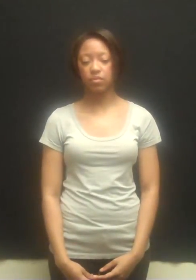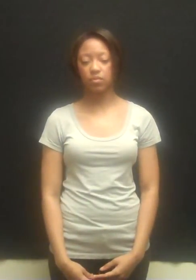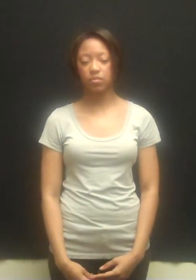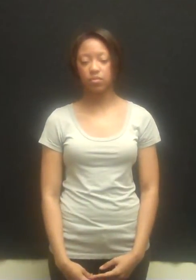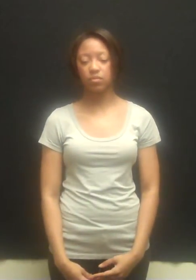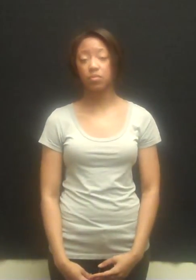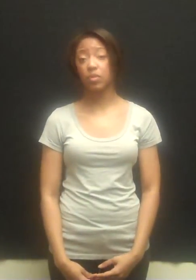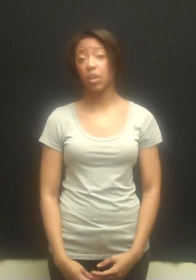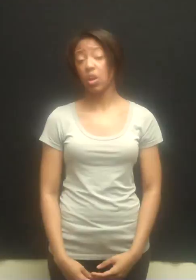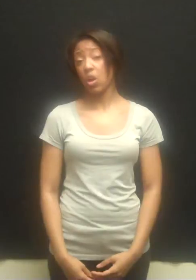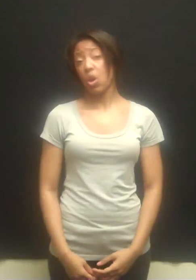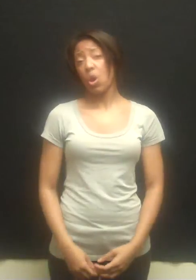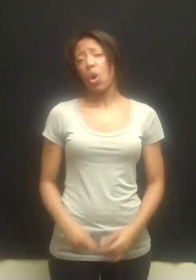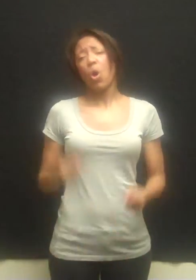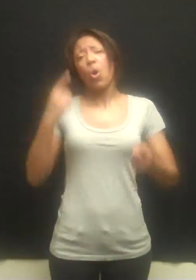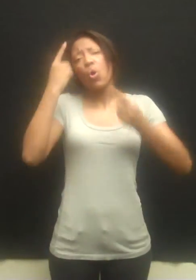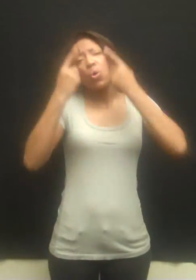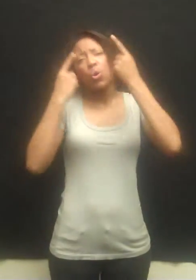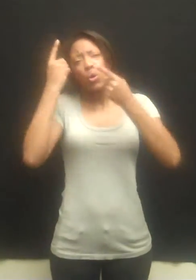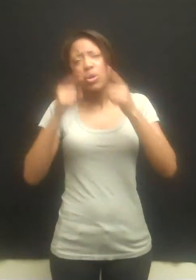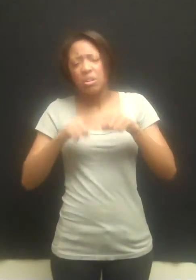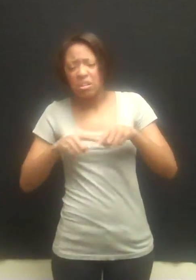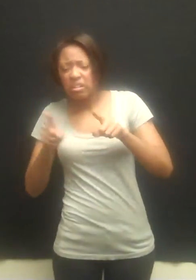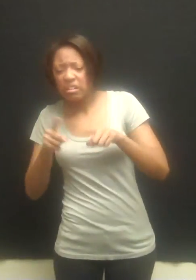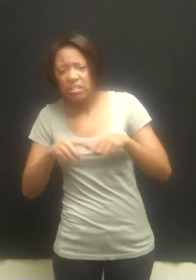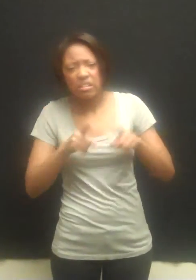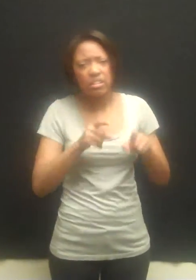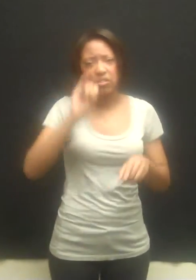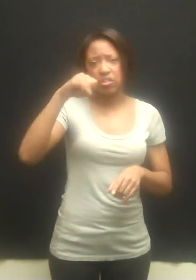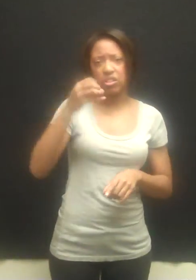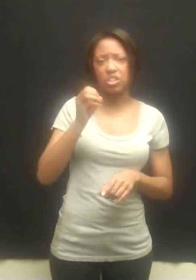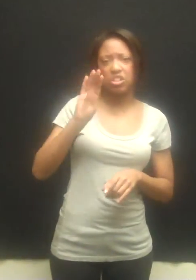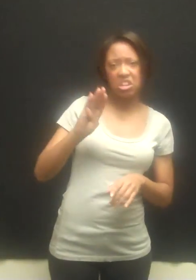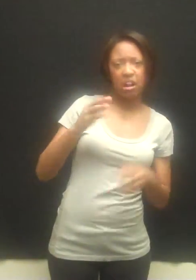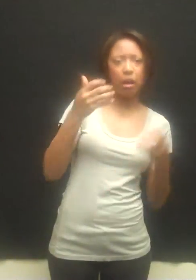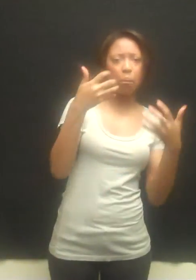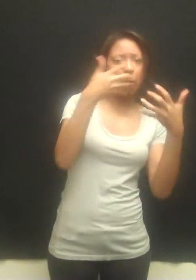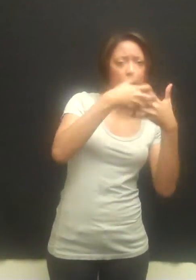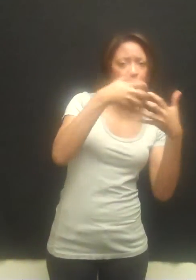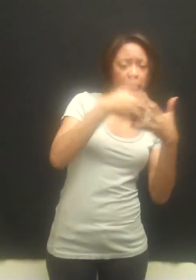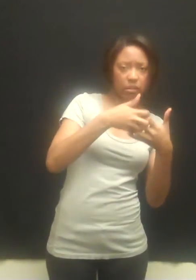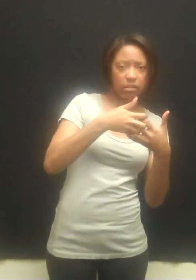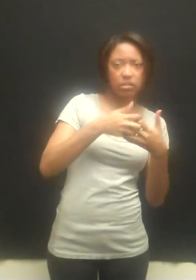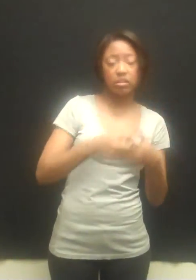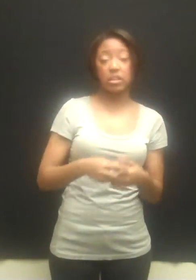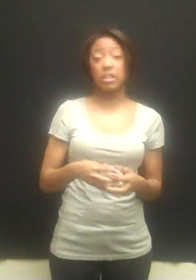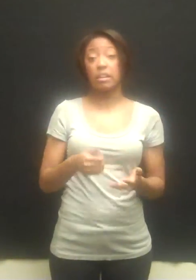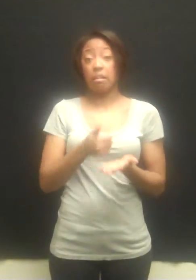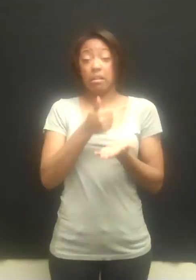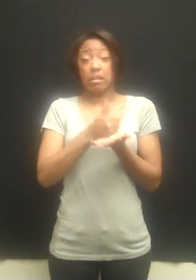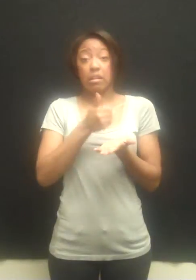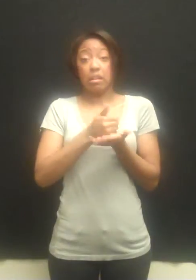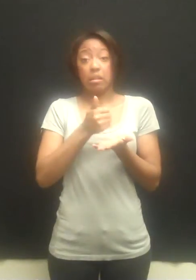When considering different job accommodations available in the workplace, it's helpful to think about them as they relate to different